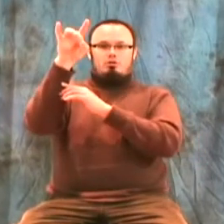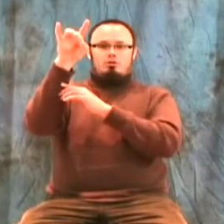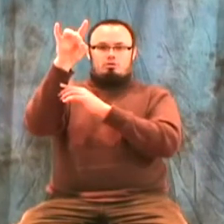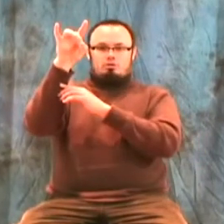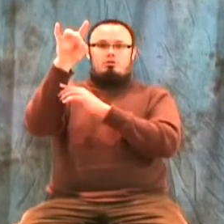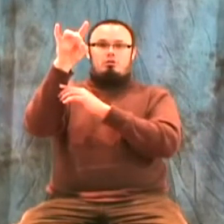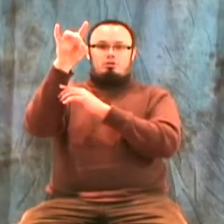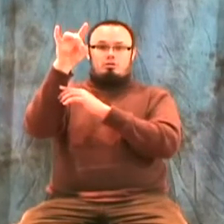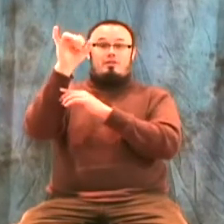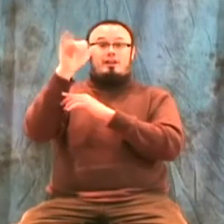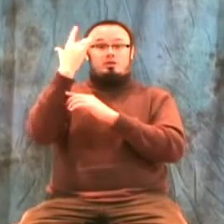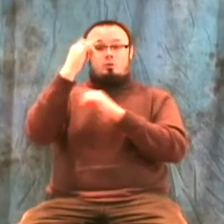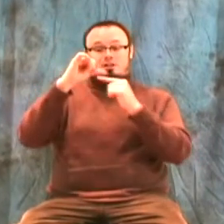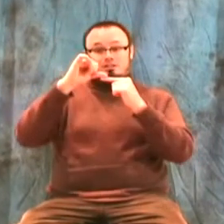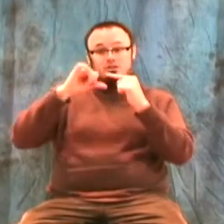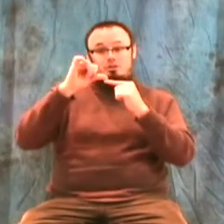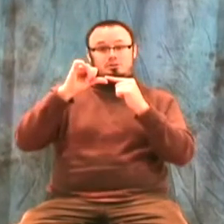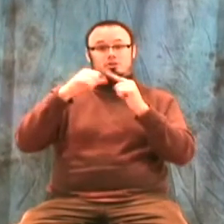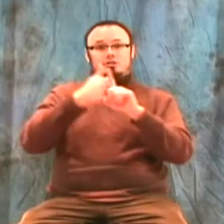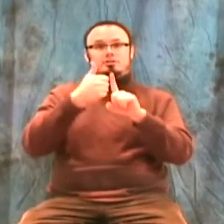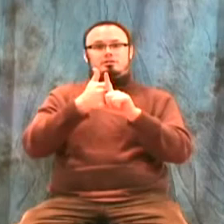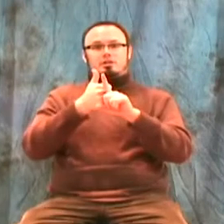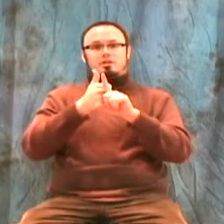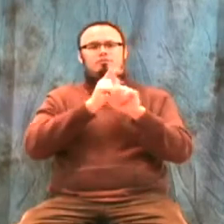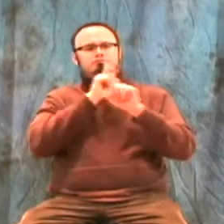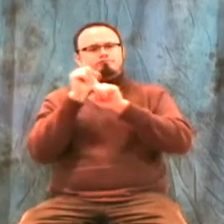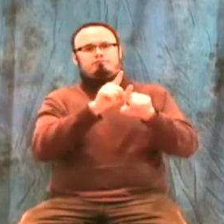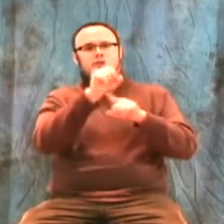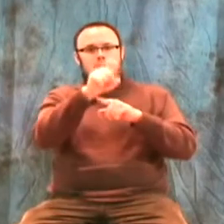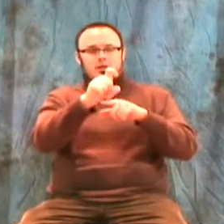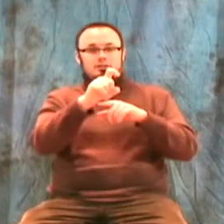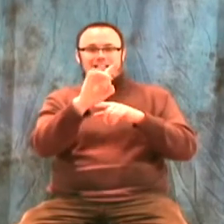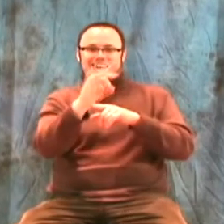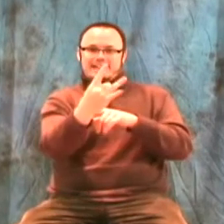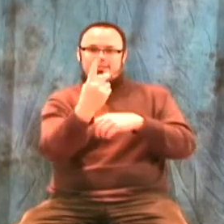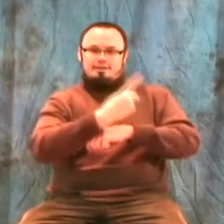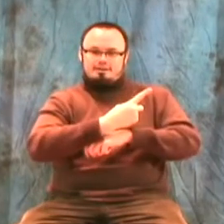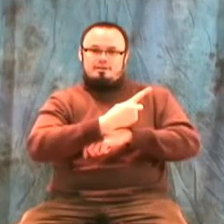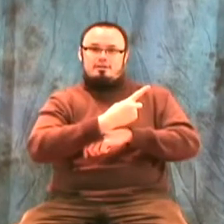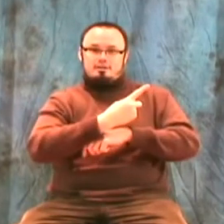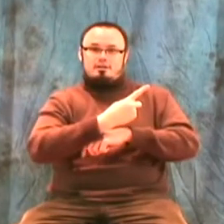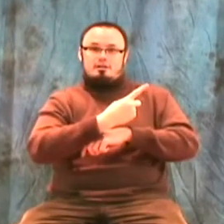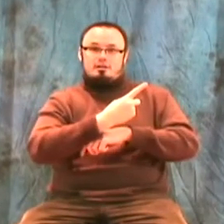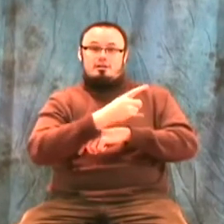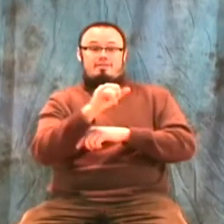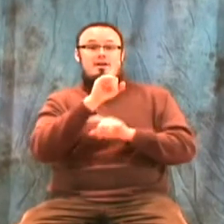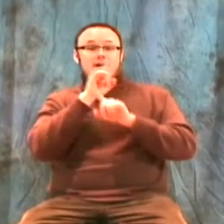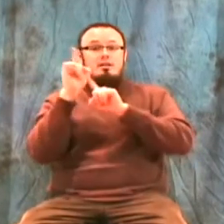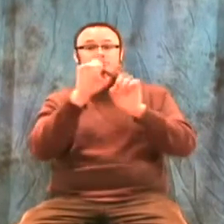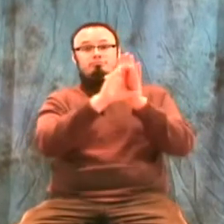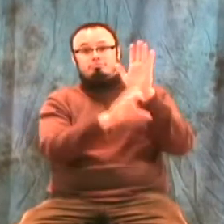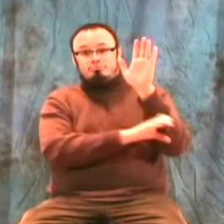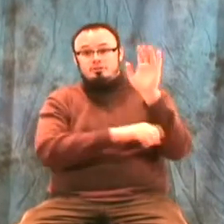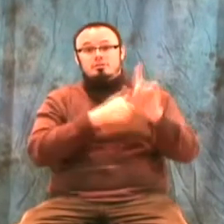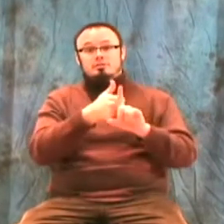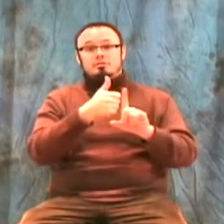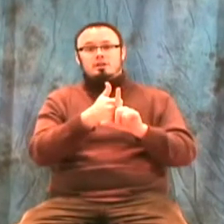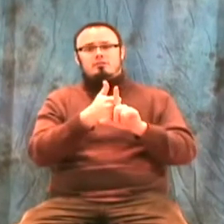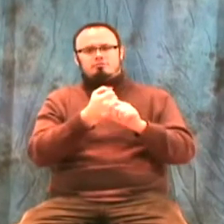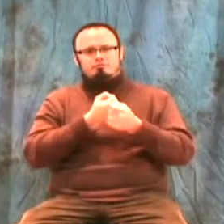why circumcision was commanded to be performed on the 8th day, as that commandment expresses the